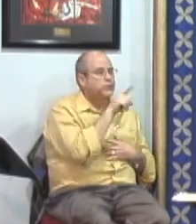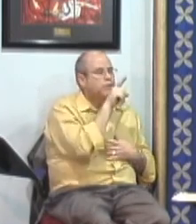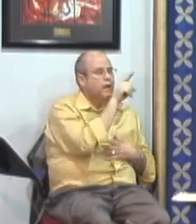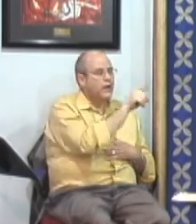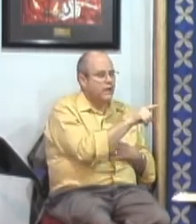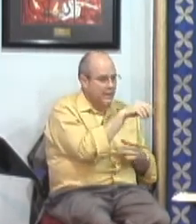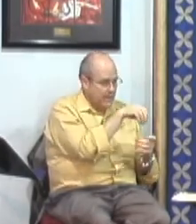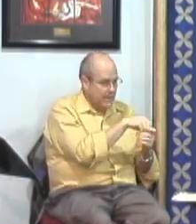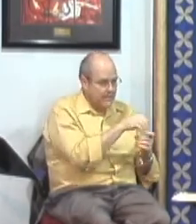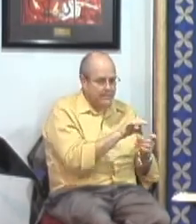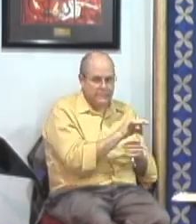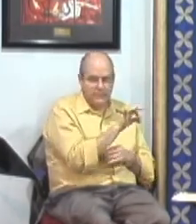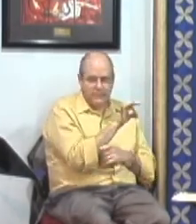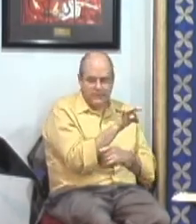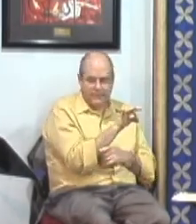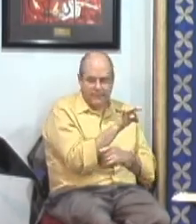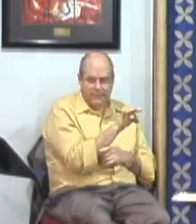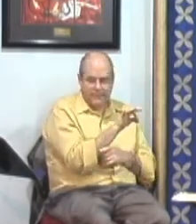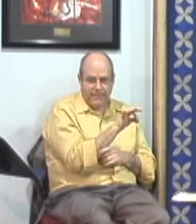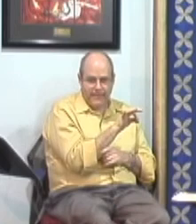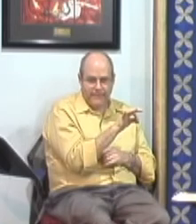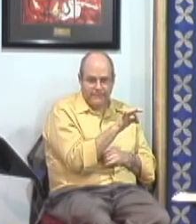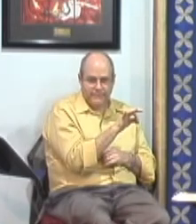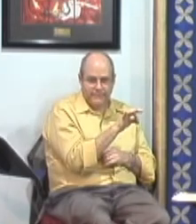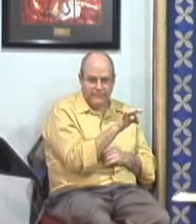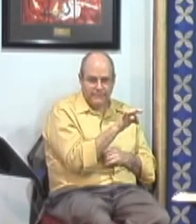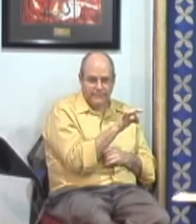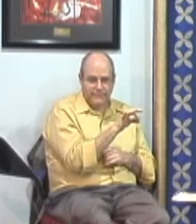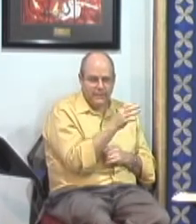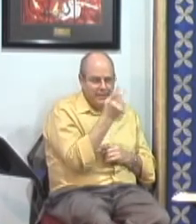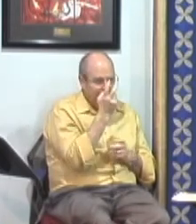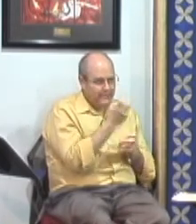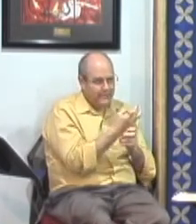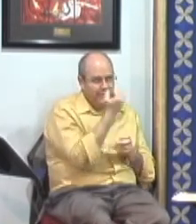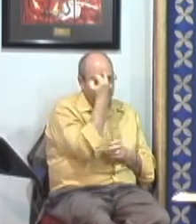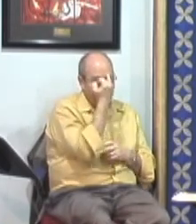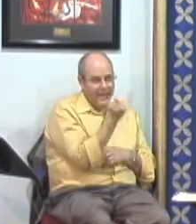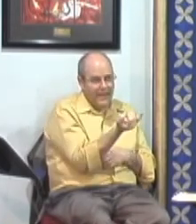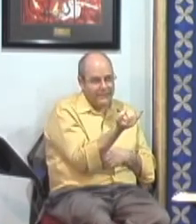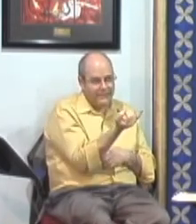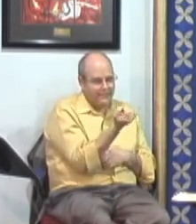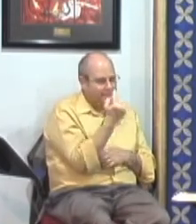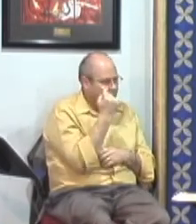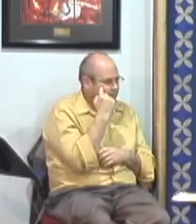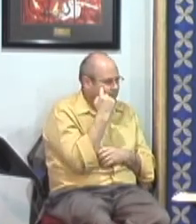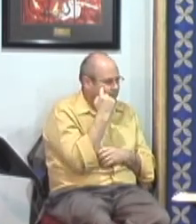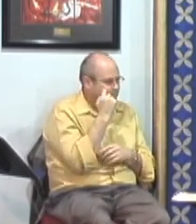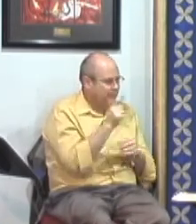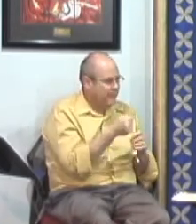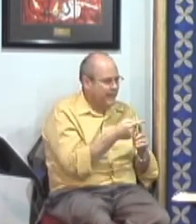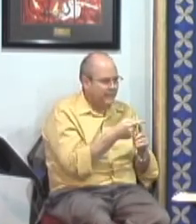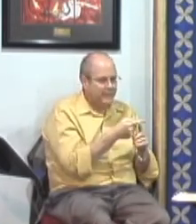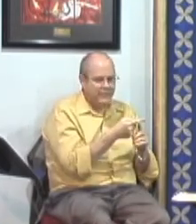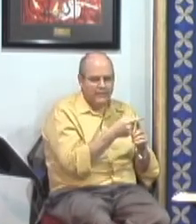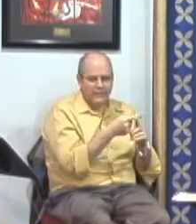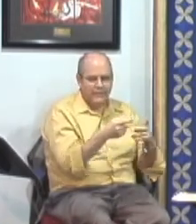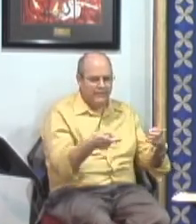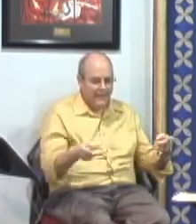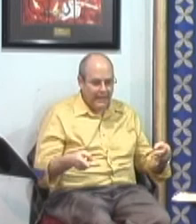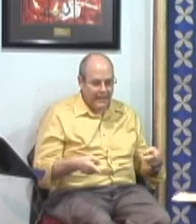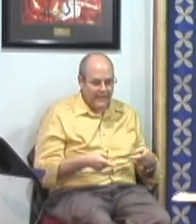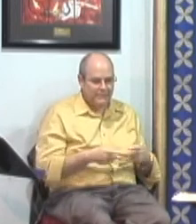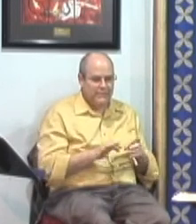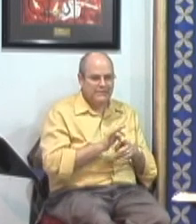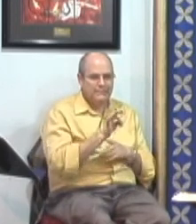are in the spirit. Do you see that? It's hard to imagine because we think in terms of time and space, and spirits are